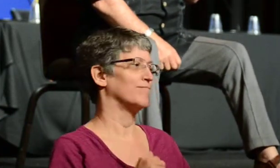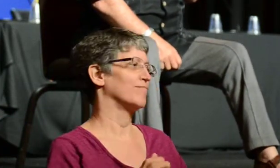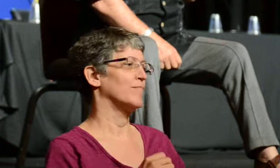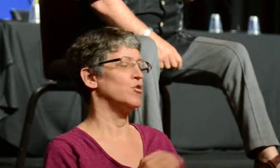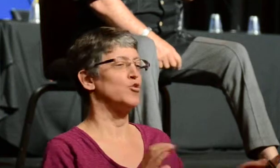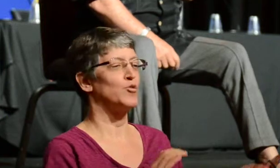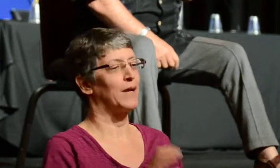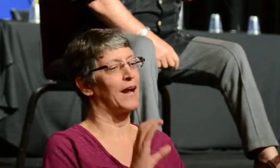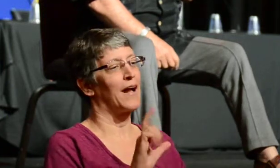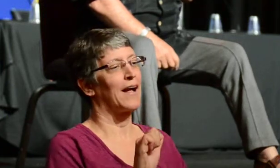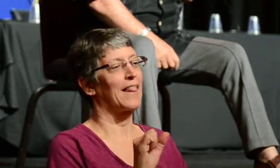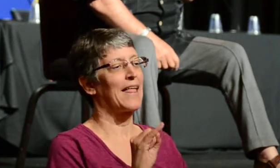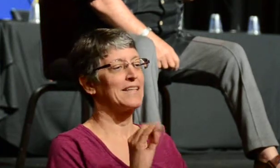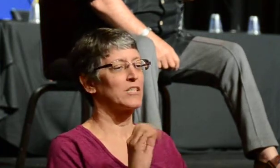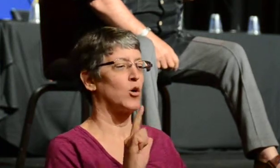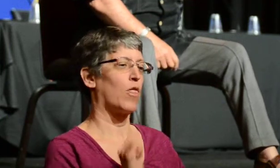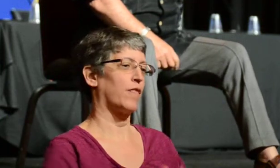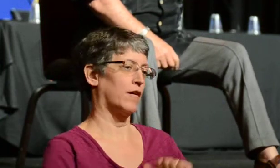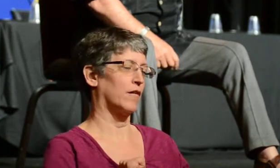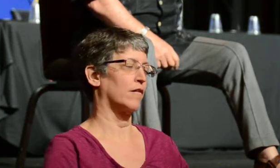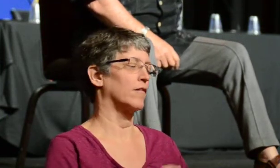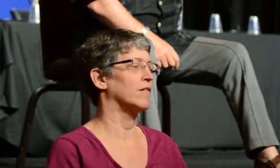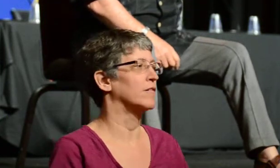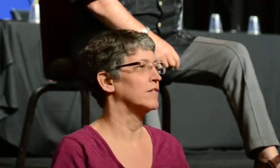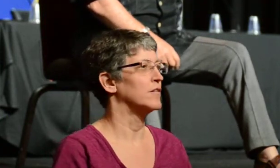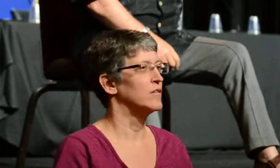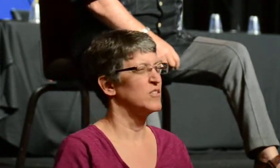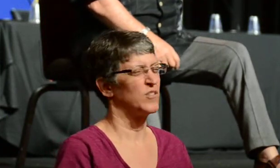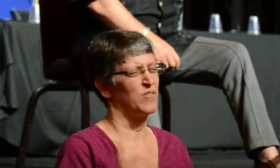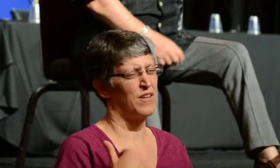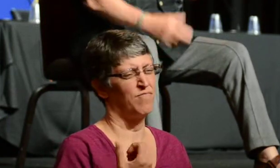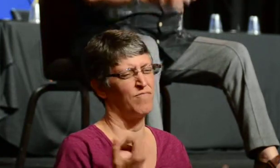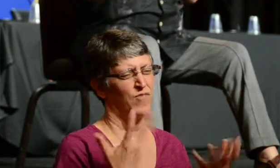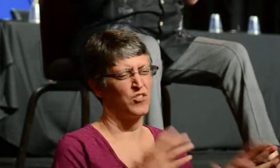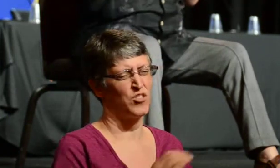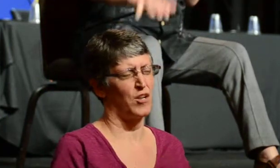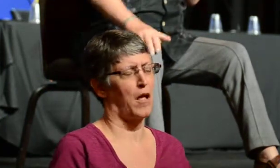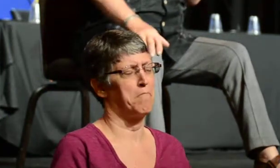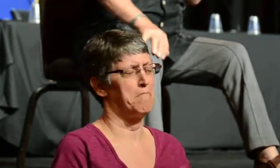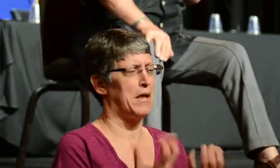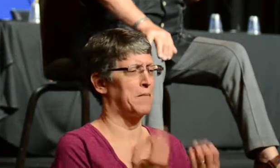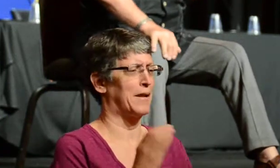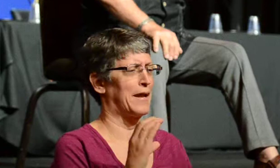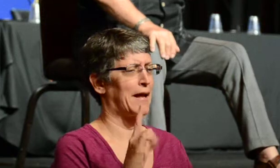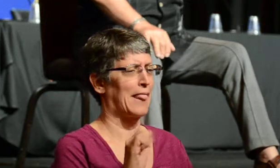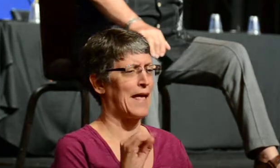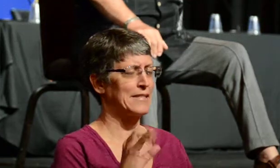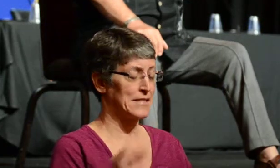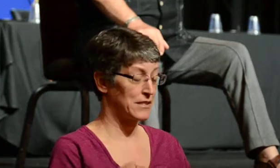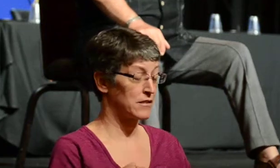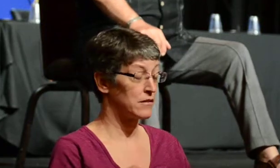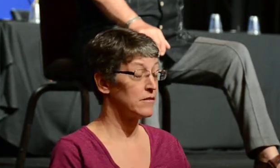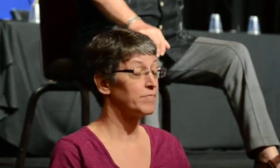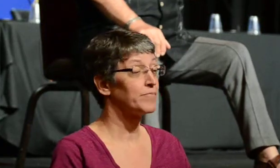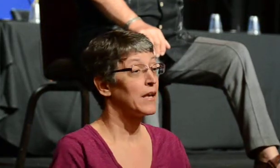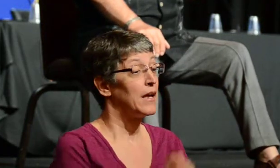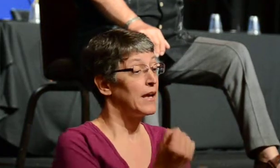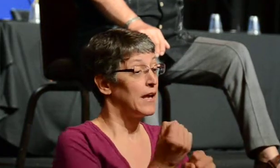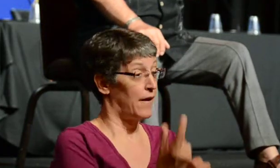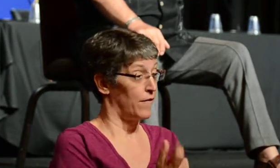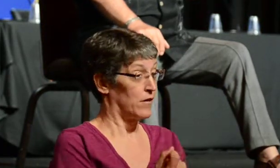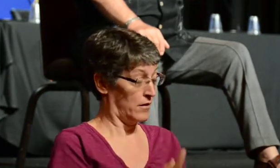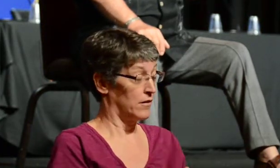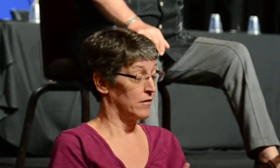classical theater, and so I've done a large number of the classics. In fact, Every